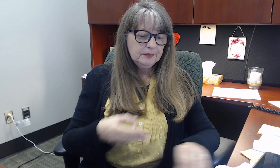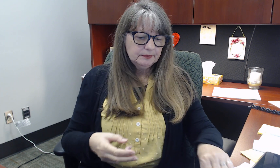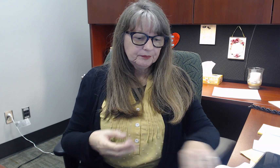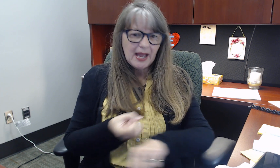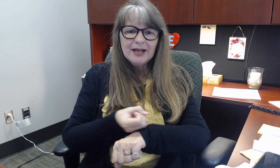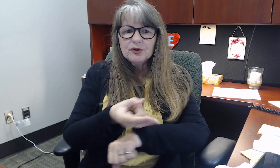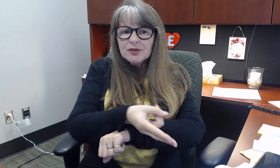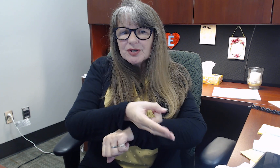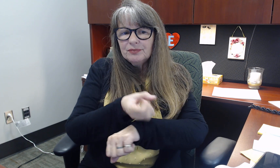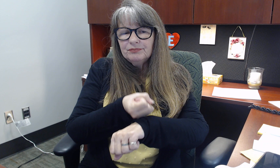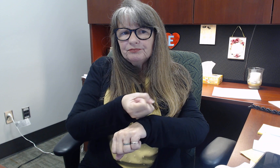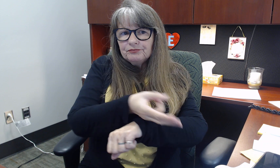I do this.